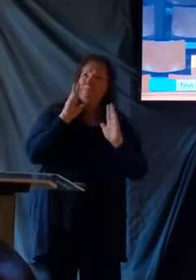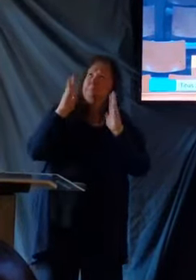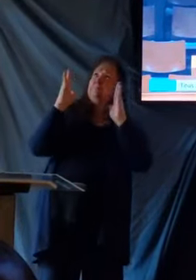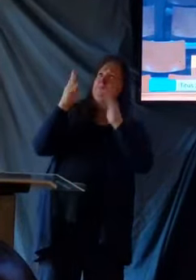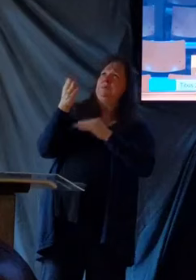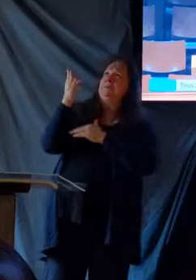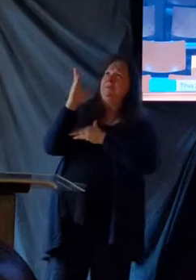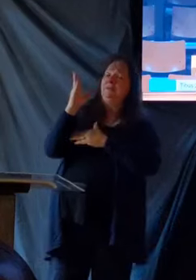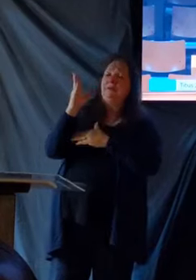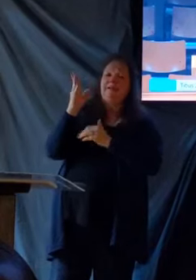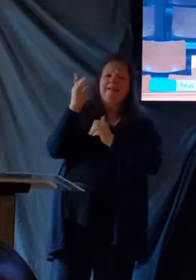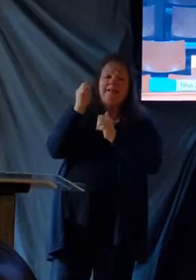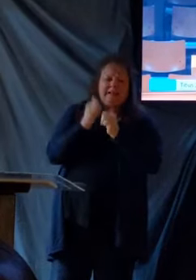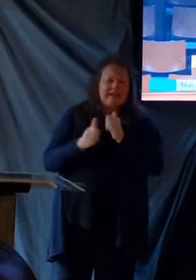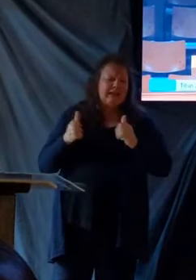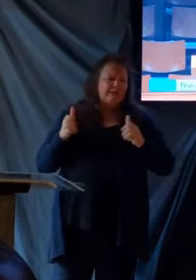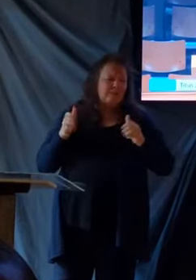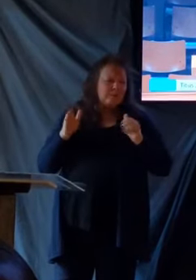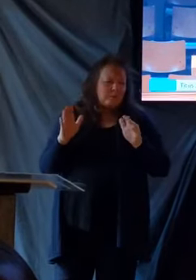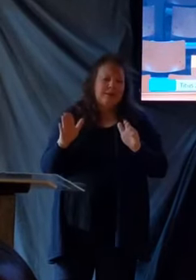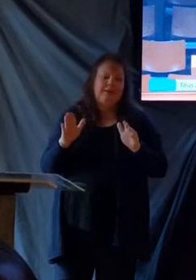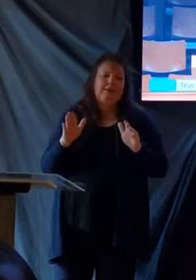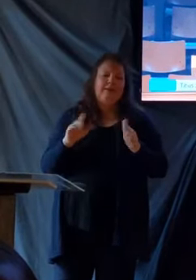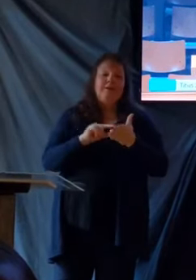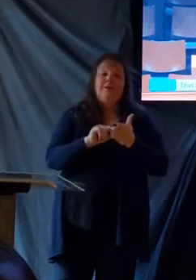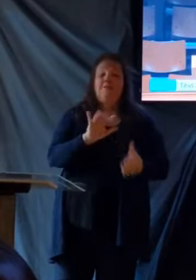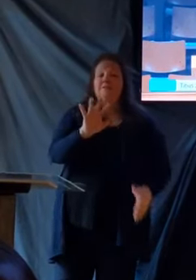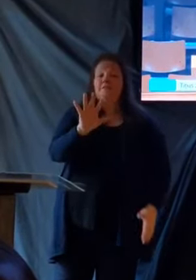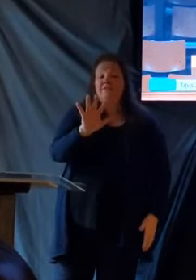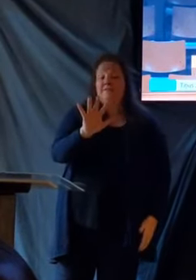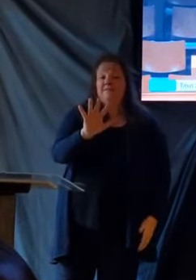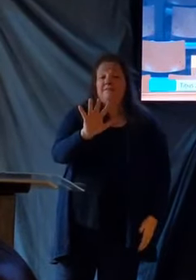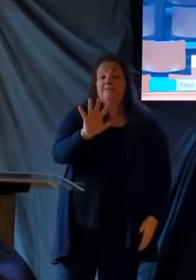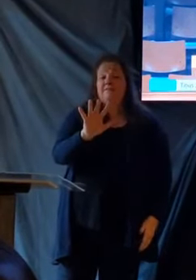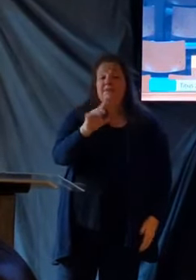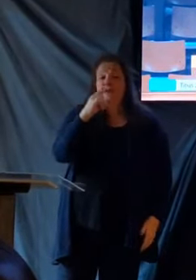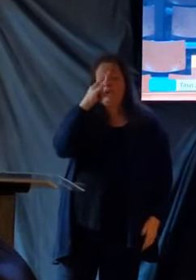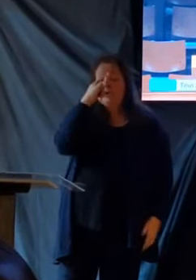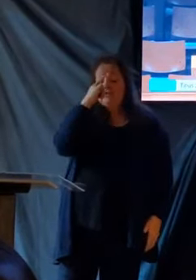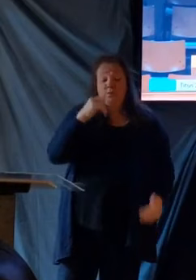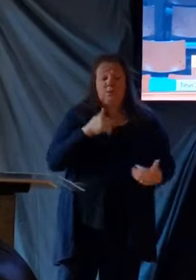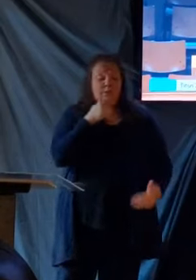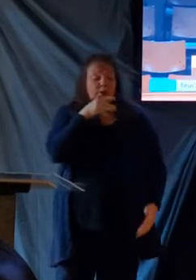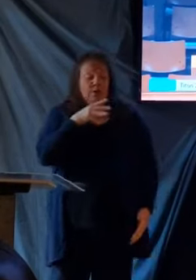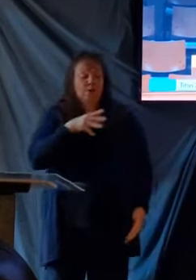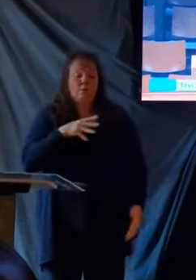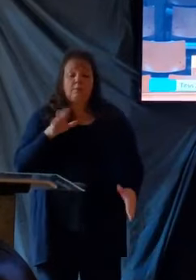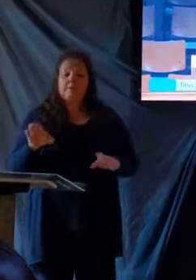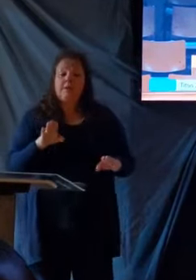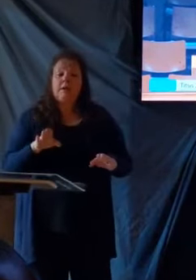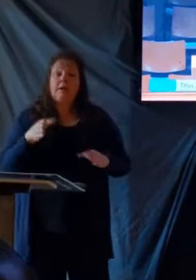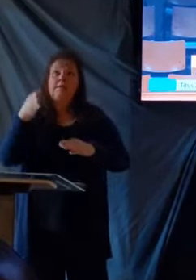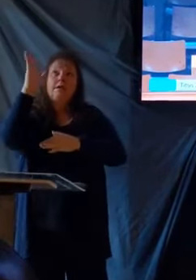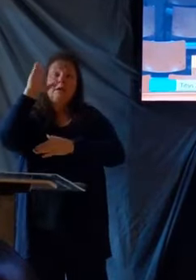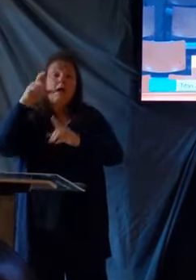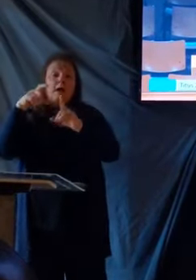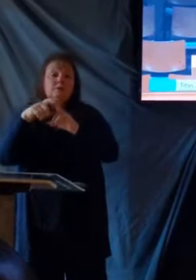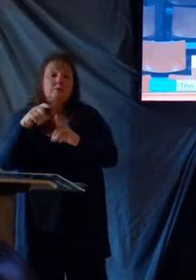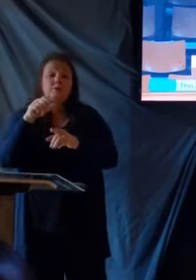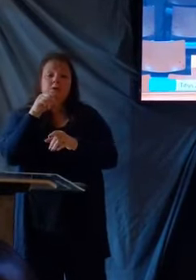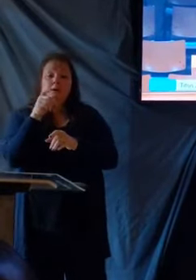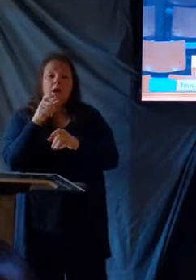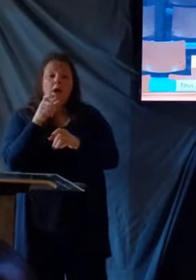our God in every respect. The end of verse 5. For the young woman's conduct, so that the word of God will